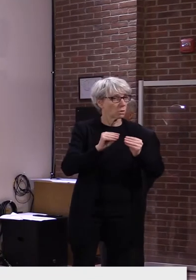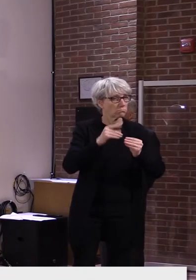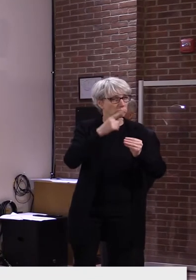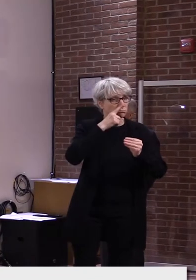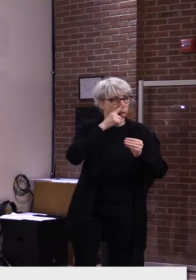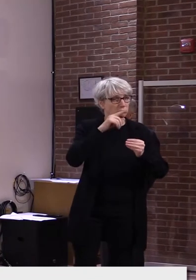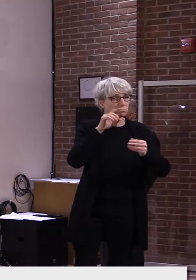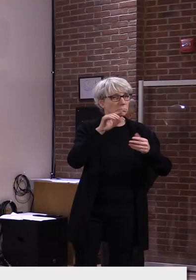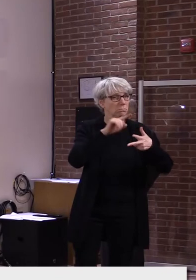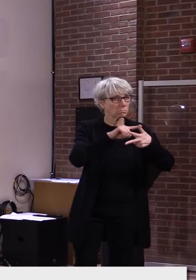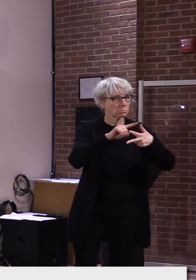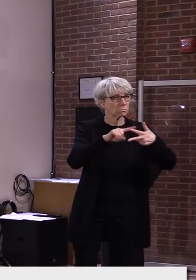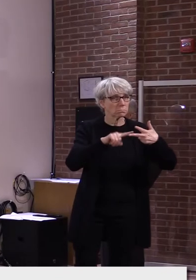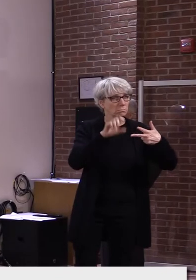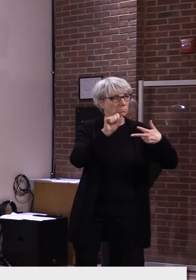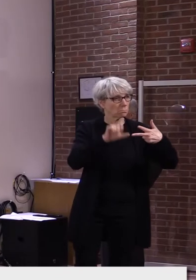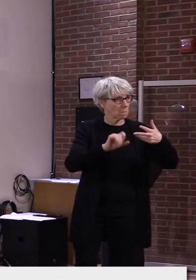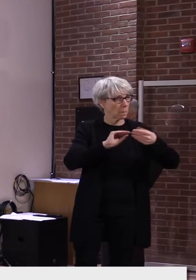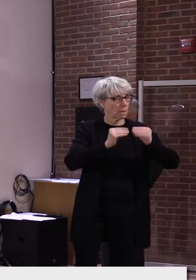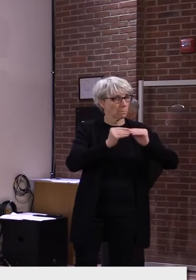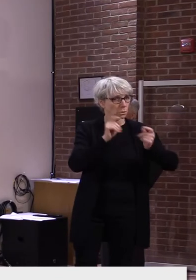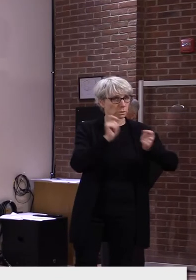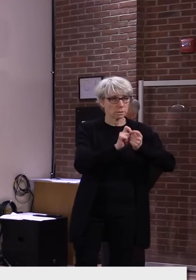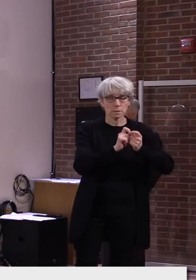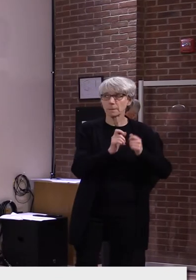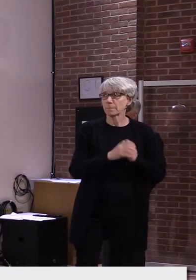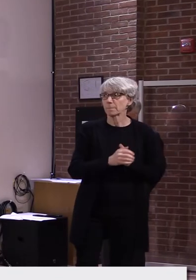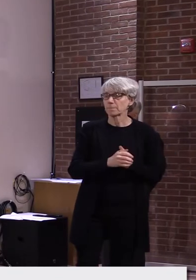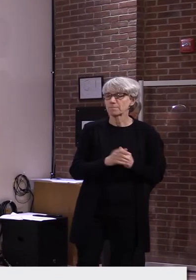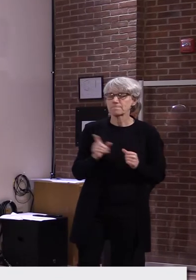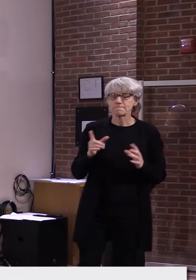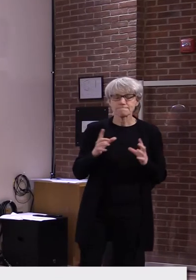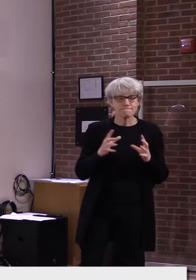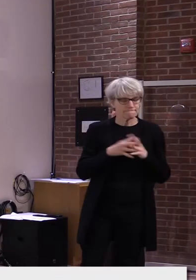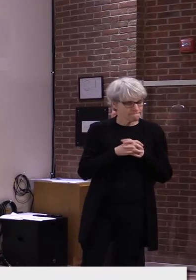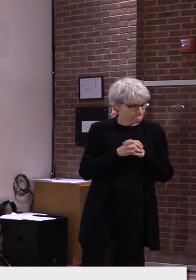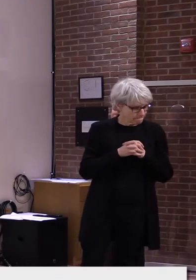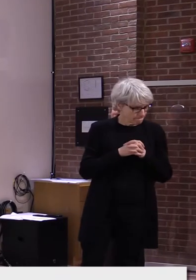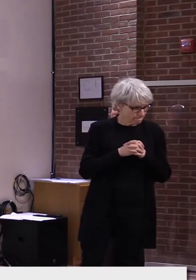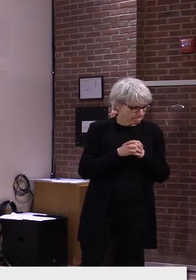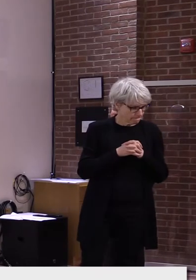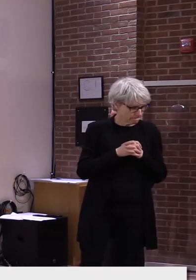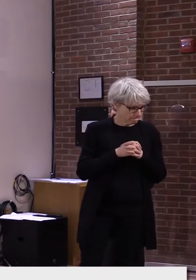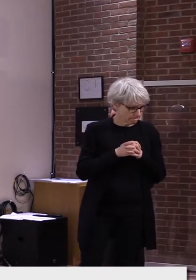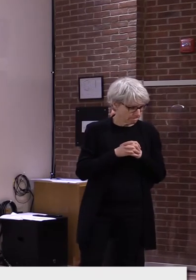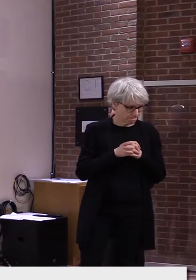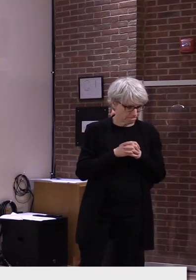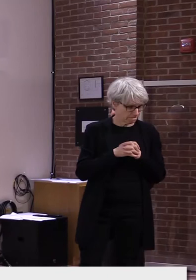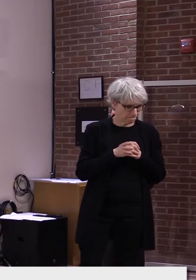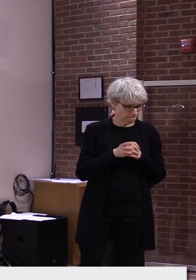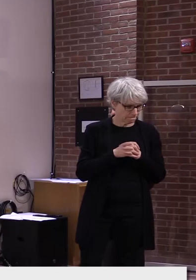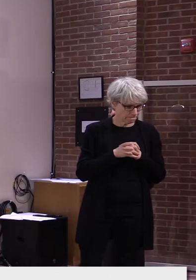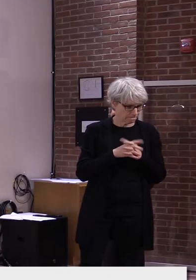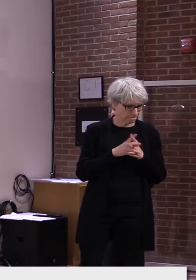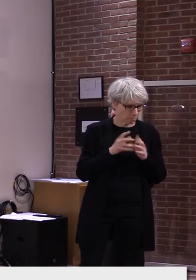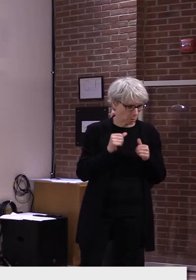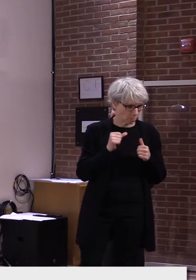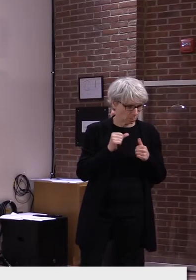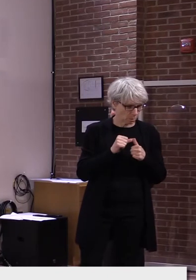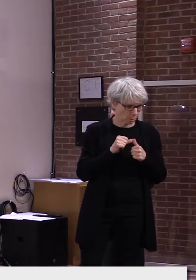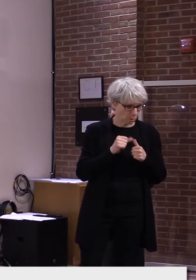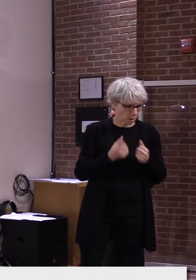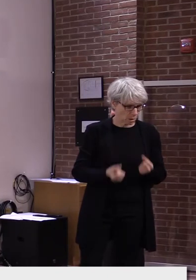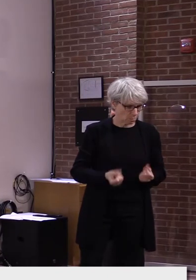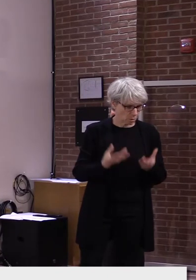for each of the vaccines, that would be great. Yeah, I can't tell you what our request was. I think